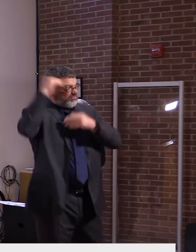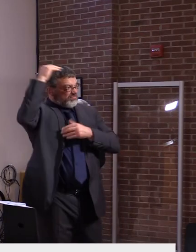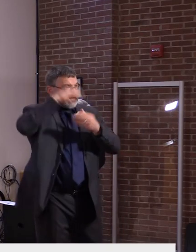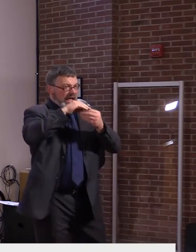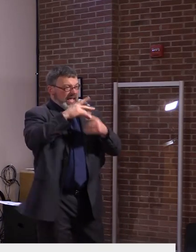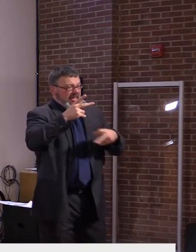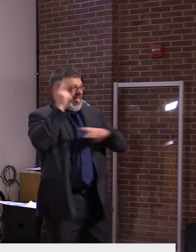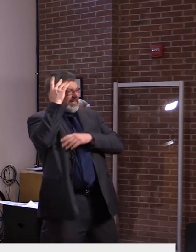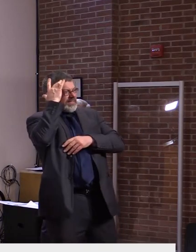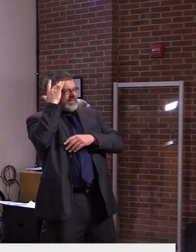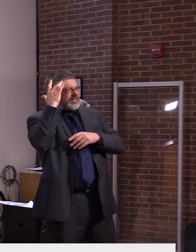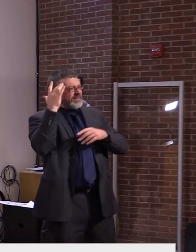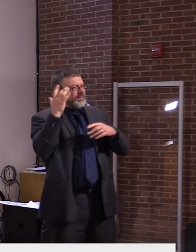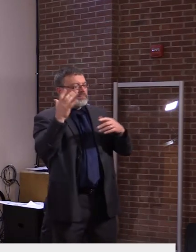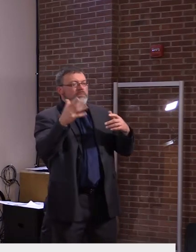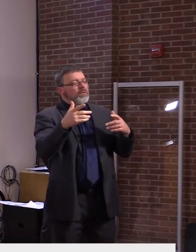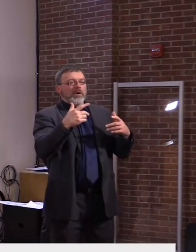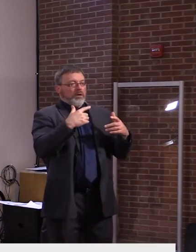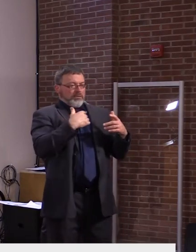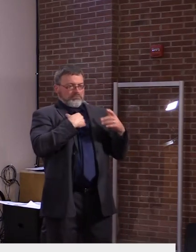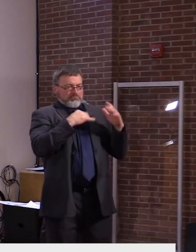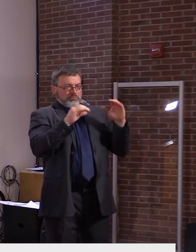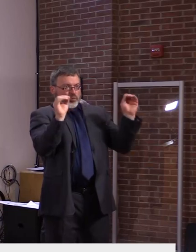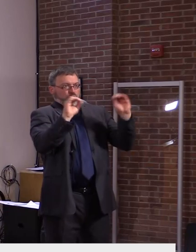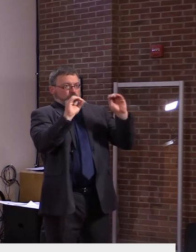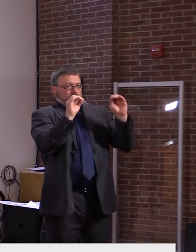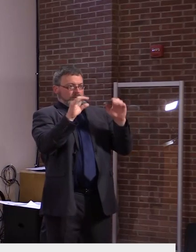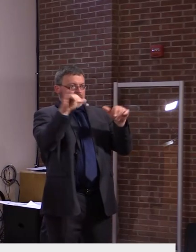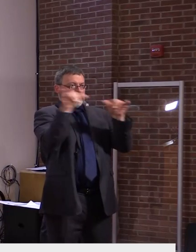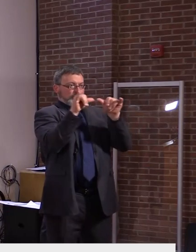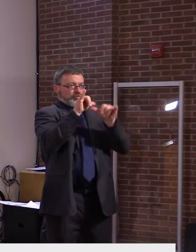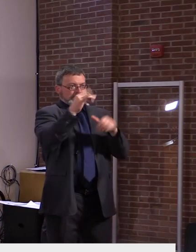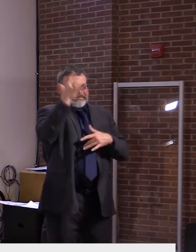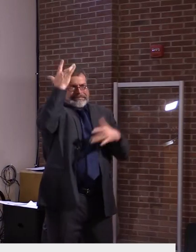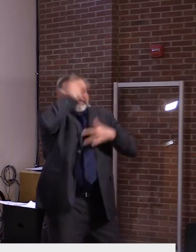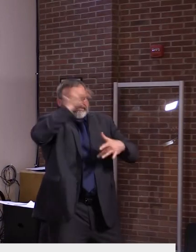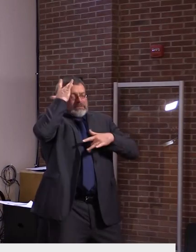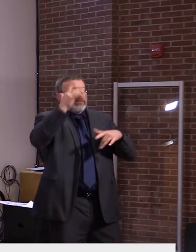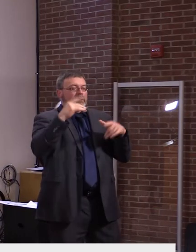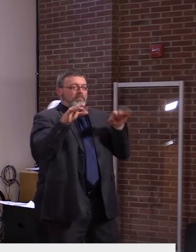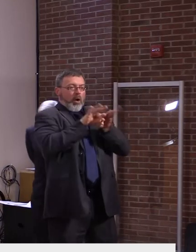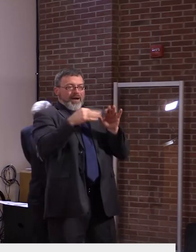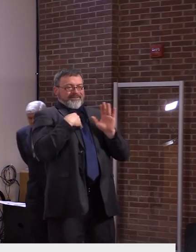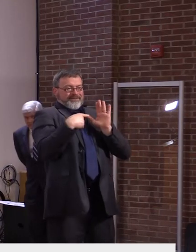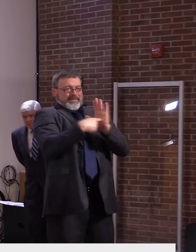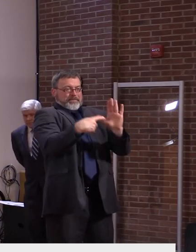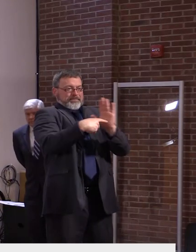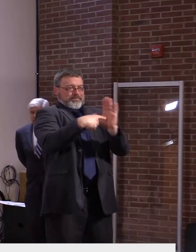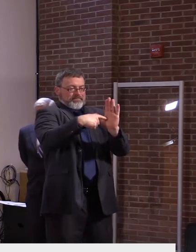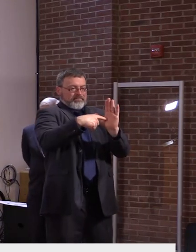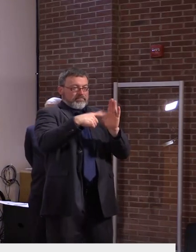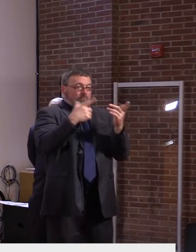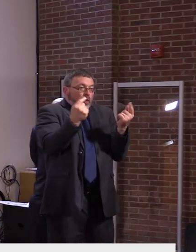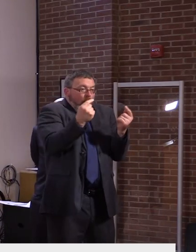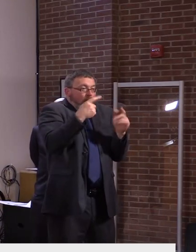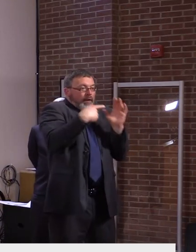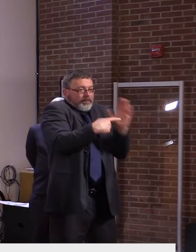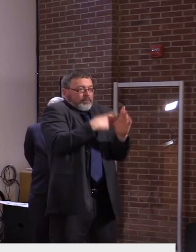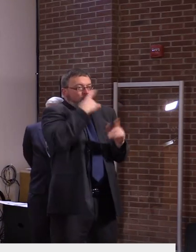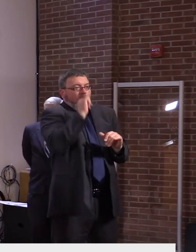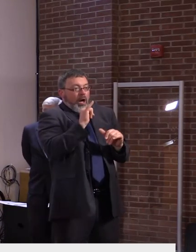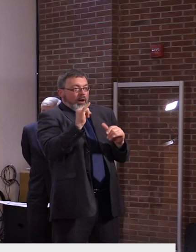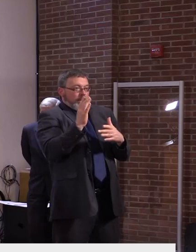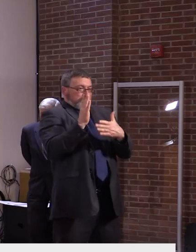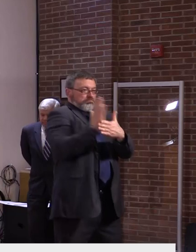symptomatic. Because I don't have a handle on every case, but the reason they got tested most likely